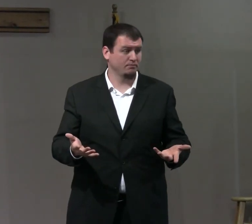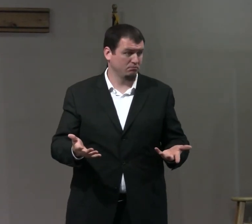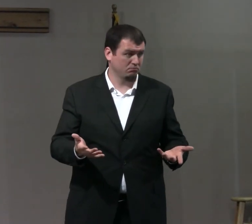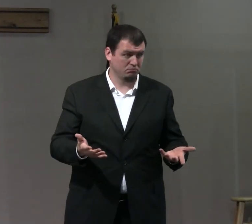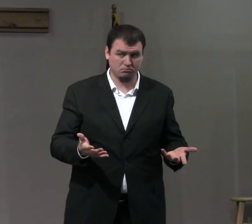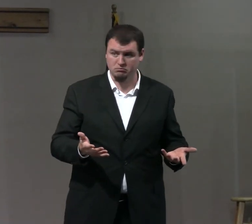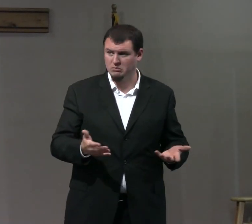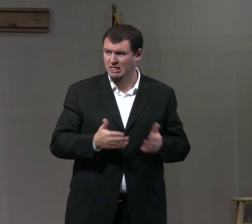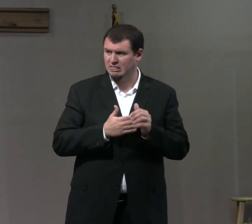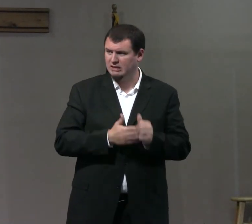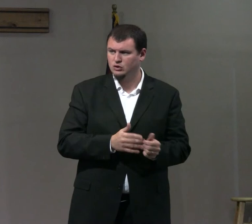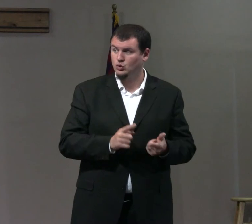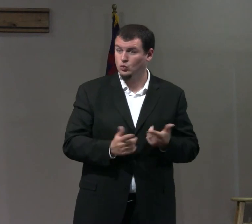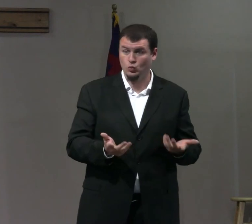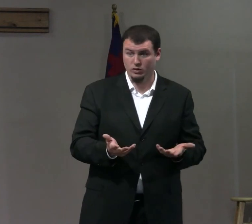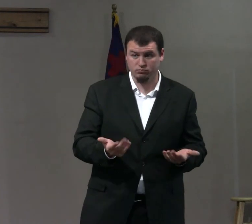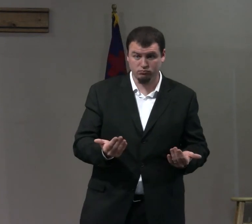That typically means what?